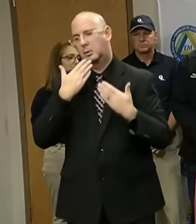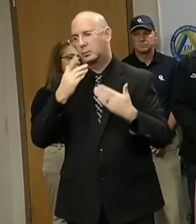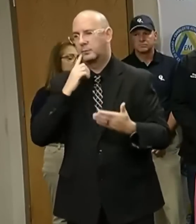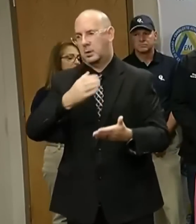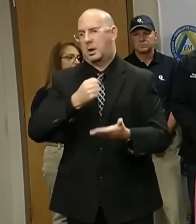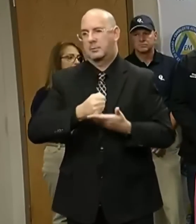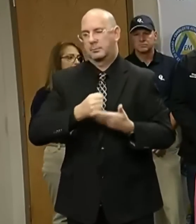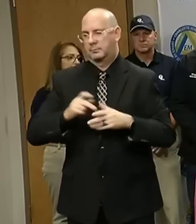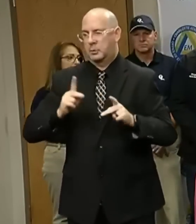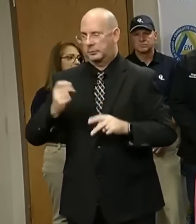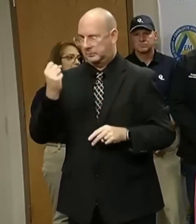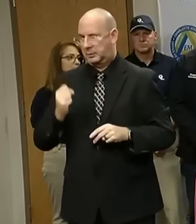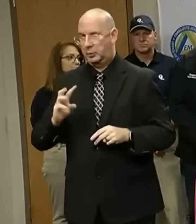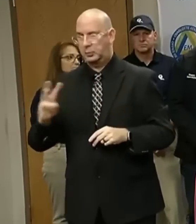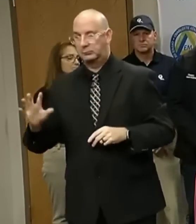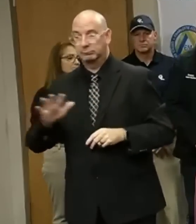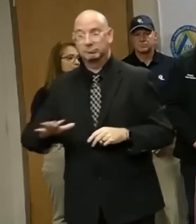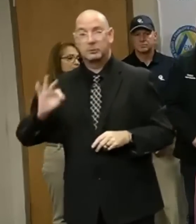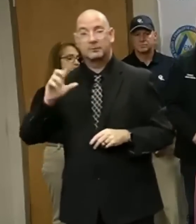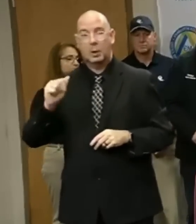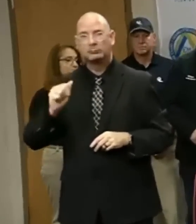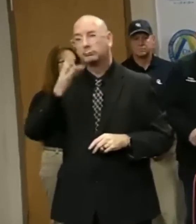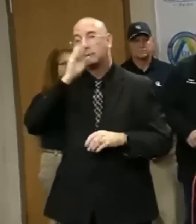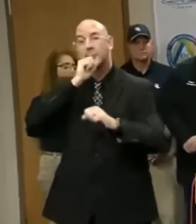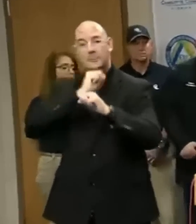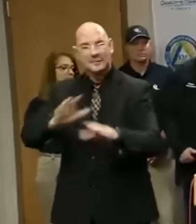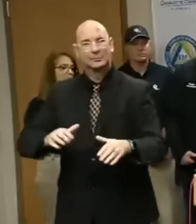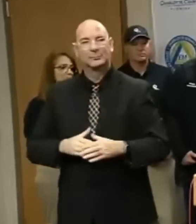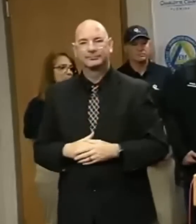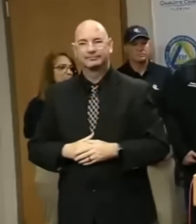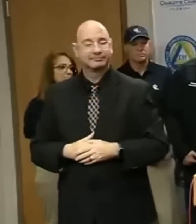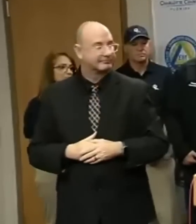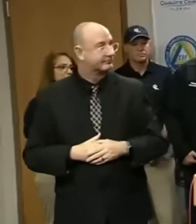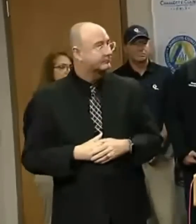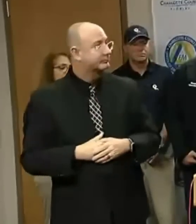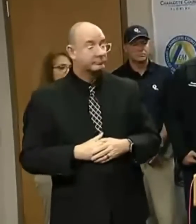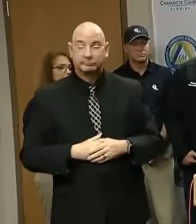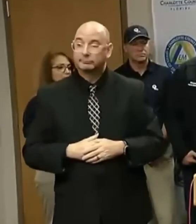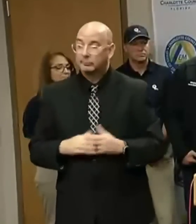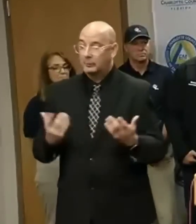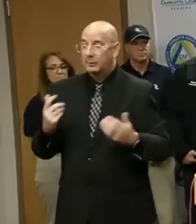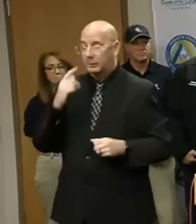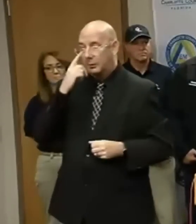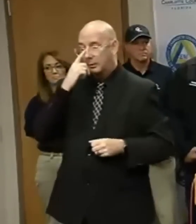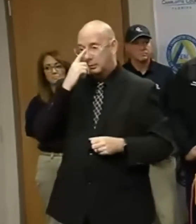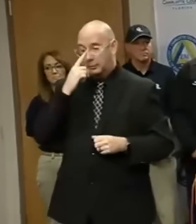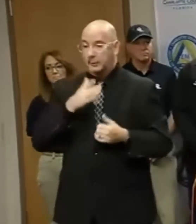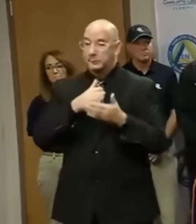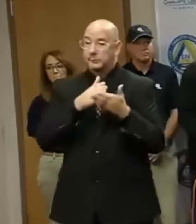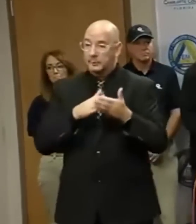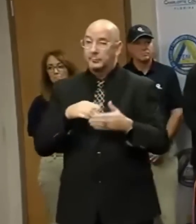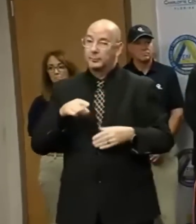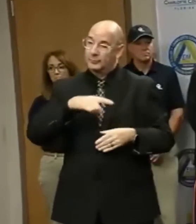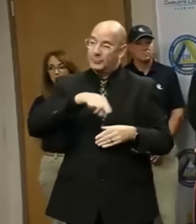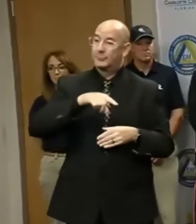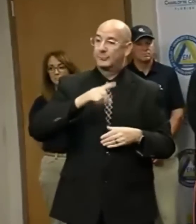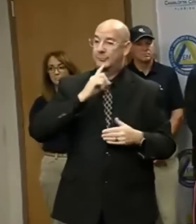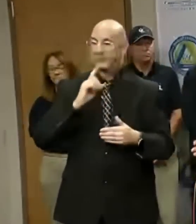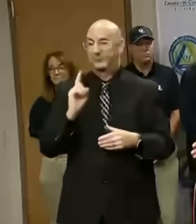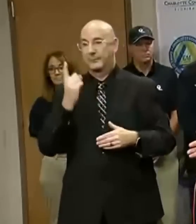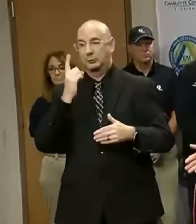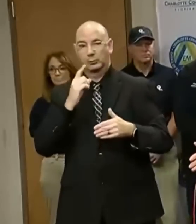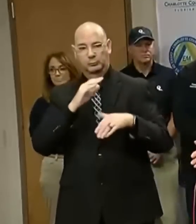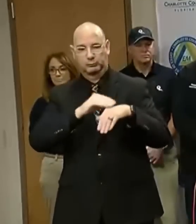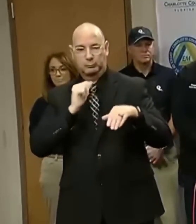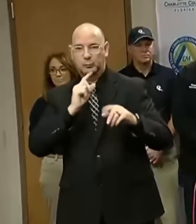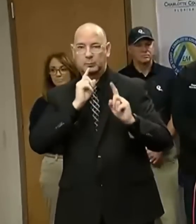state. So God bless you. Yeah, thanks. And some of the responders who are ready, the storm has got